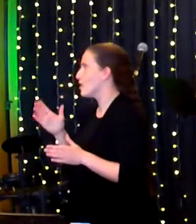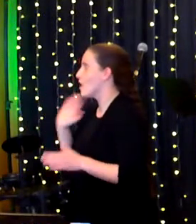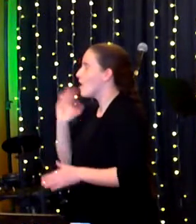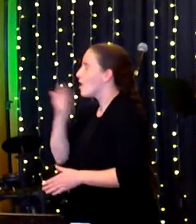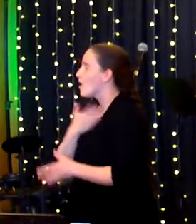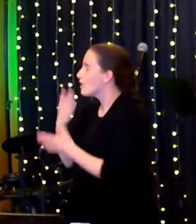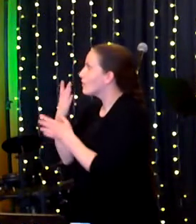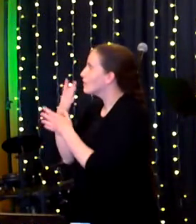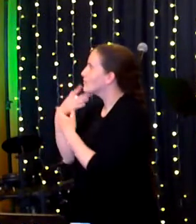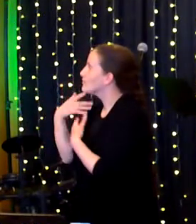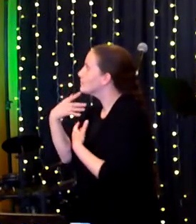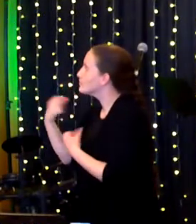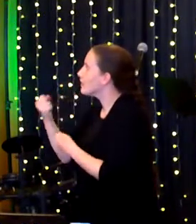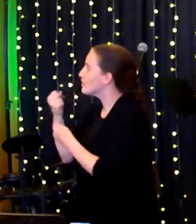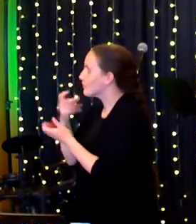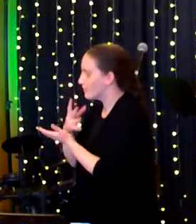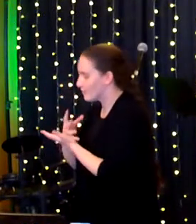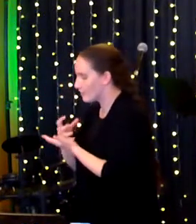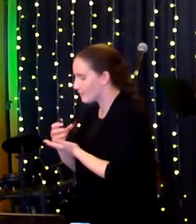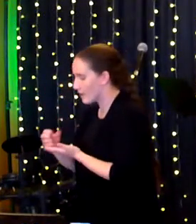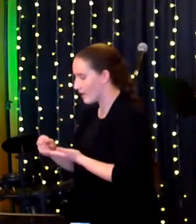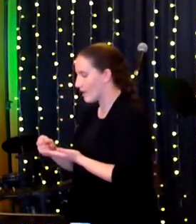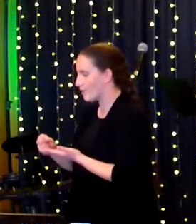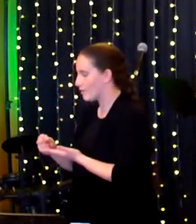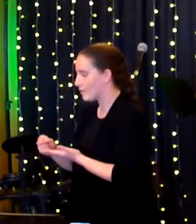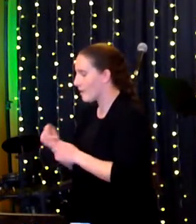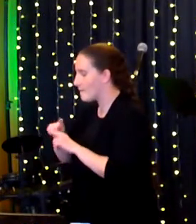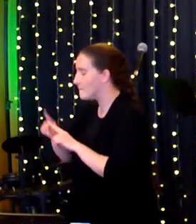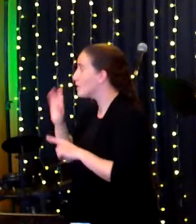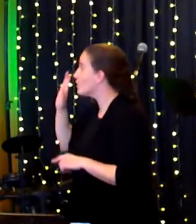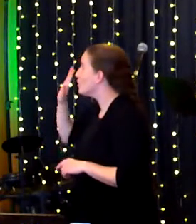strength and your strength is never ending.